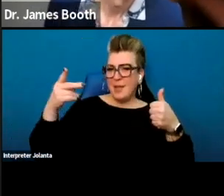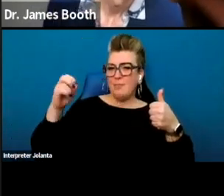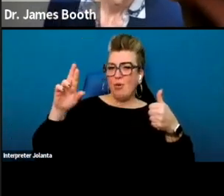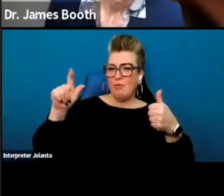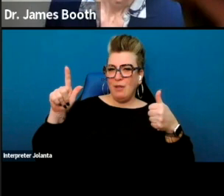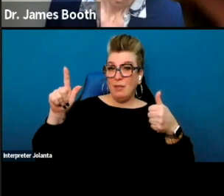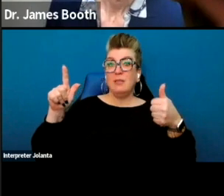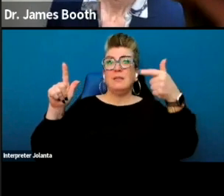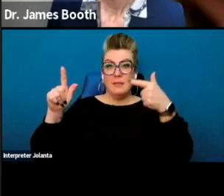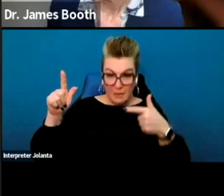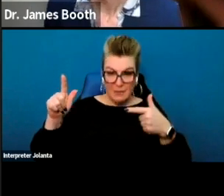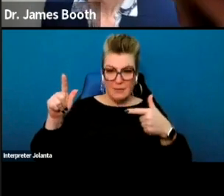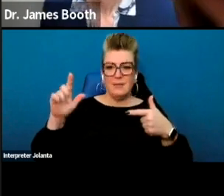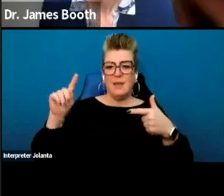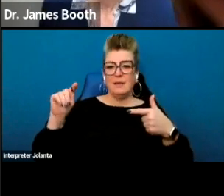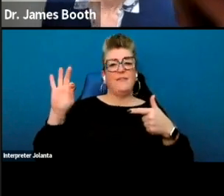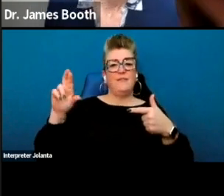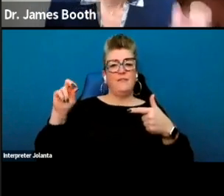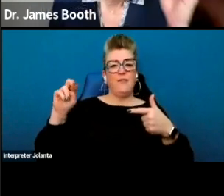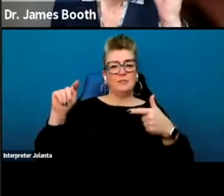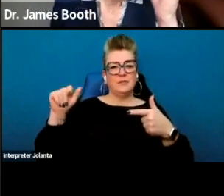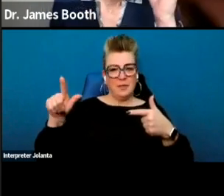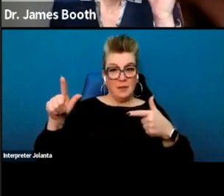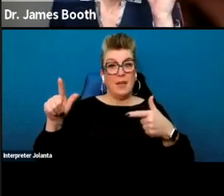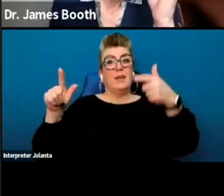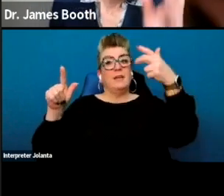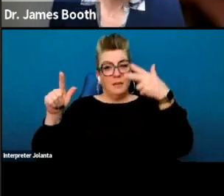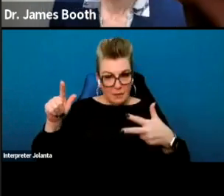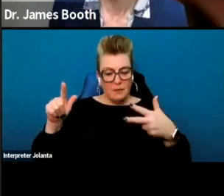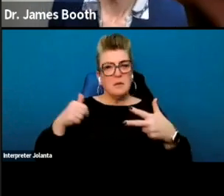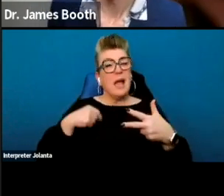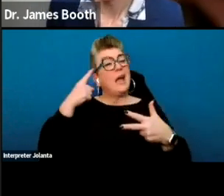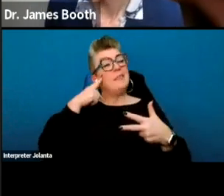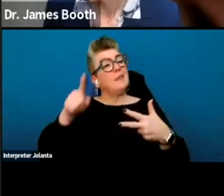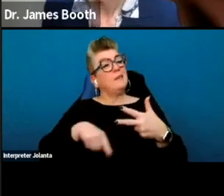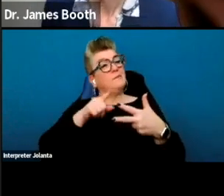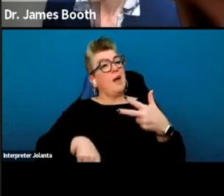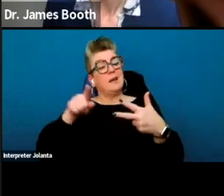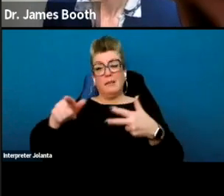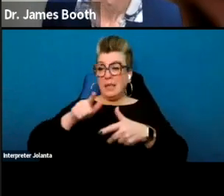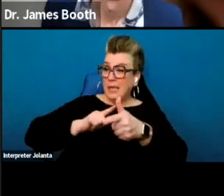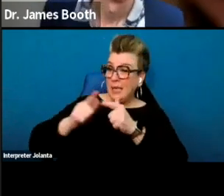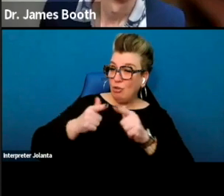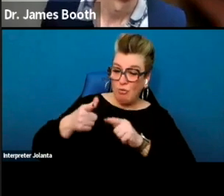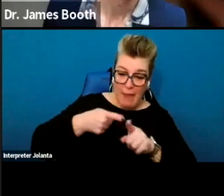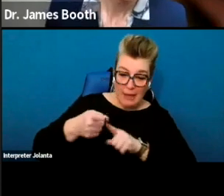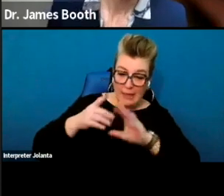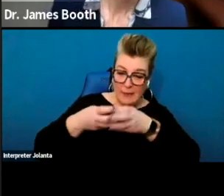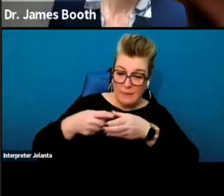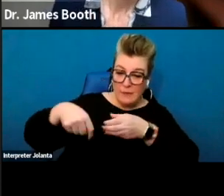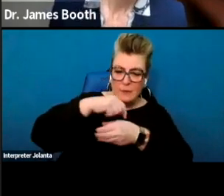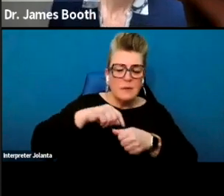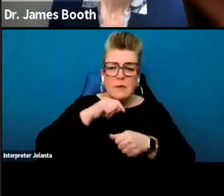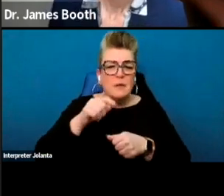specialization. And then finally, I think the interactive specialization is not only useful for looking at